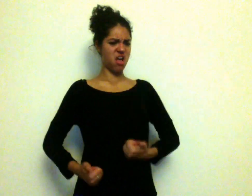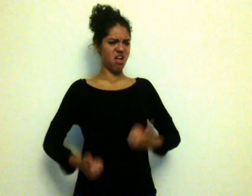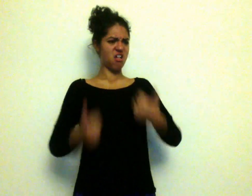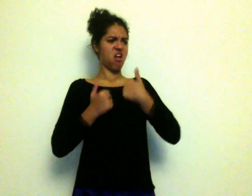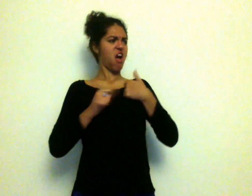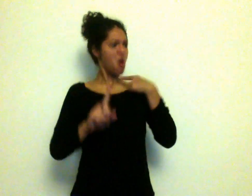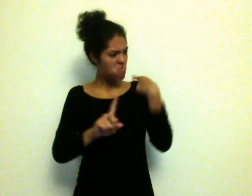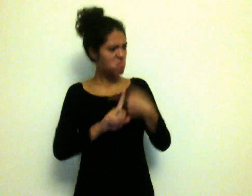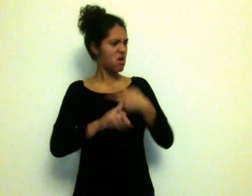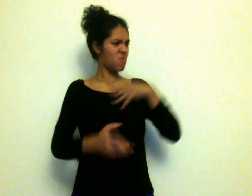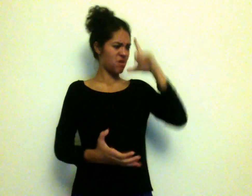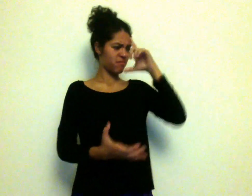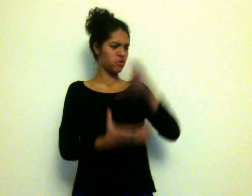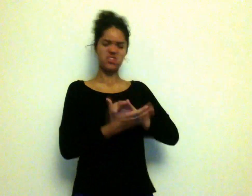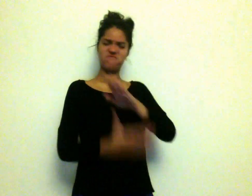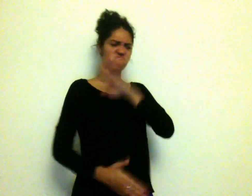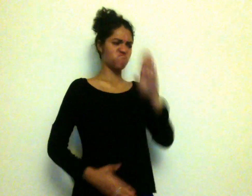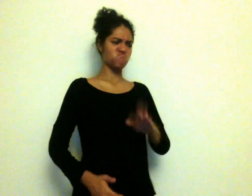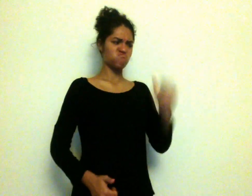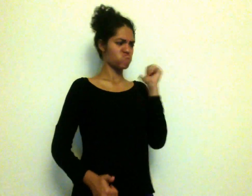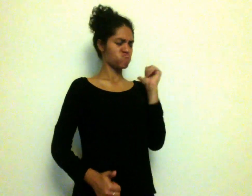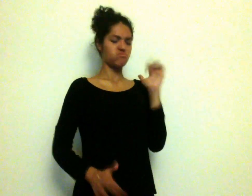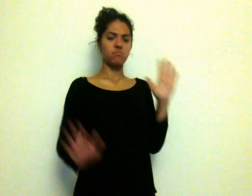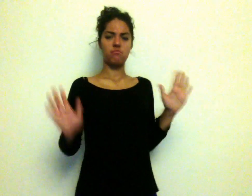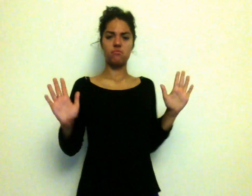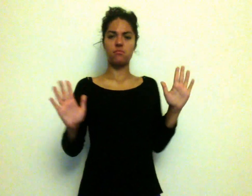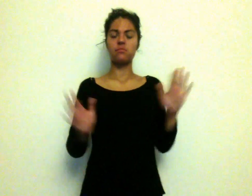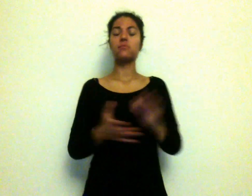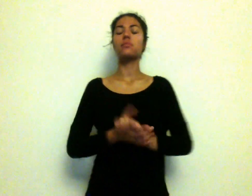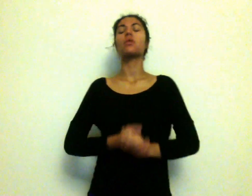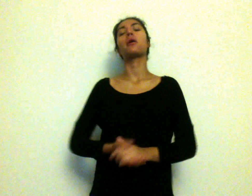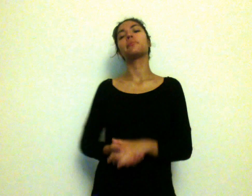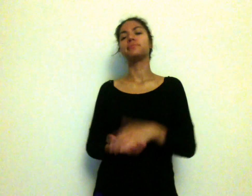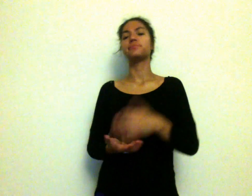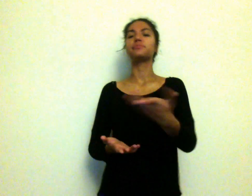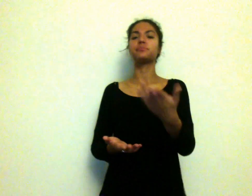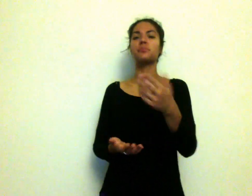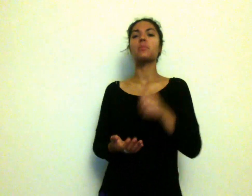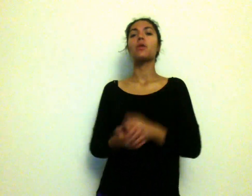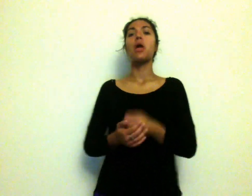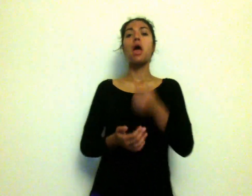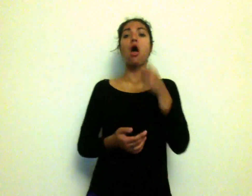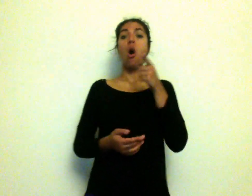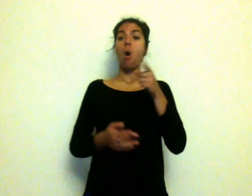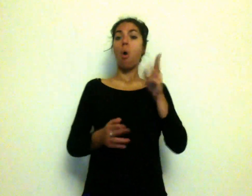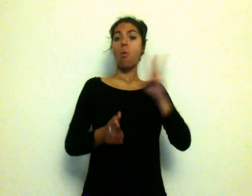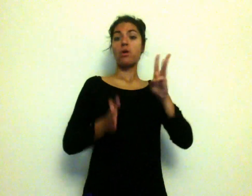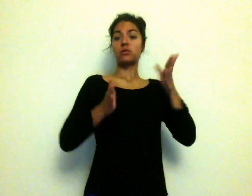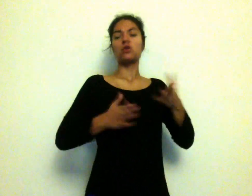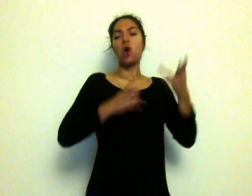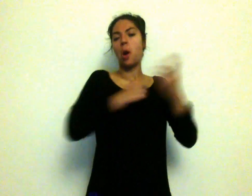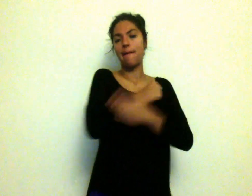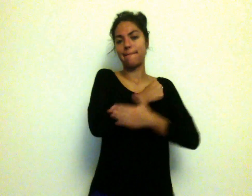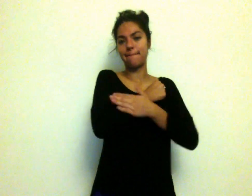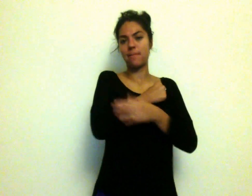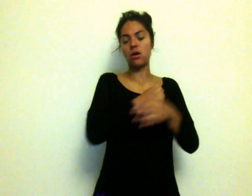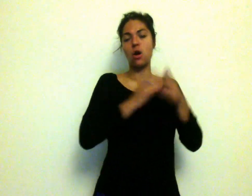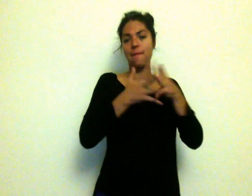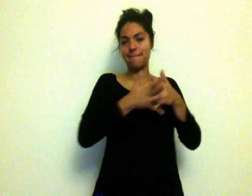not a Christian and you're a Westerner, you would not see yourself in any way betraying your culture. But if you were to talk to a Hindu about